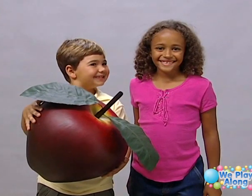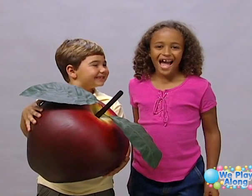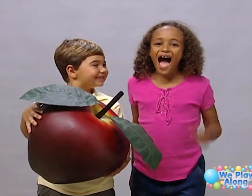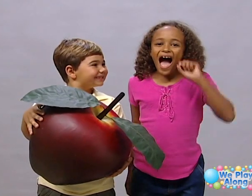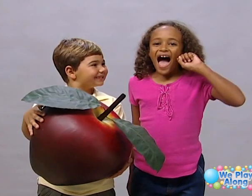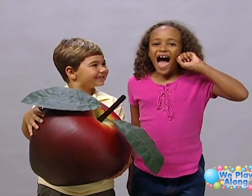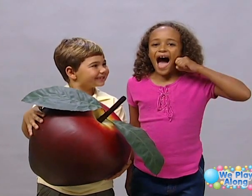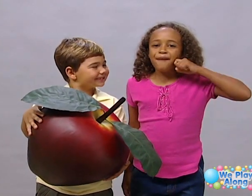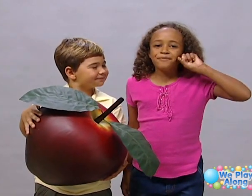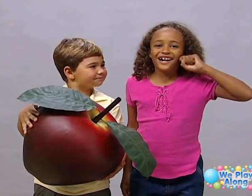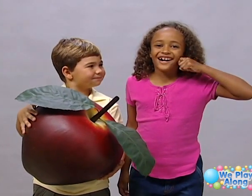Apple!